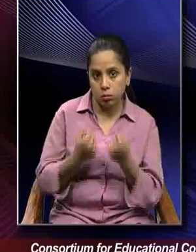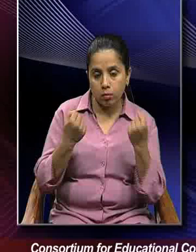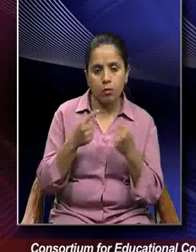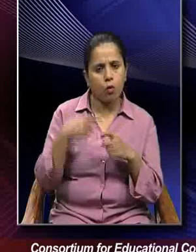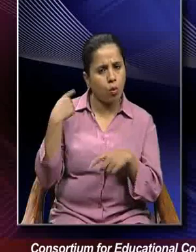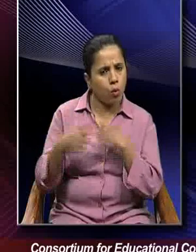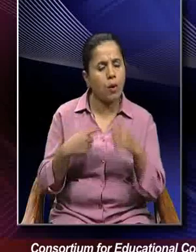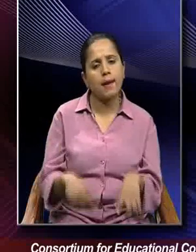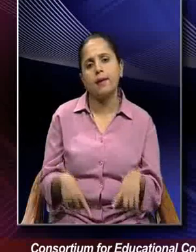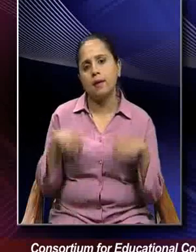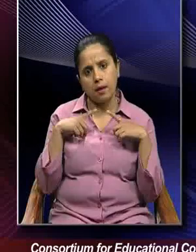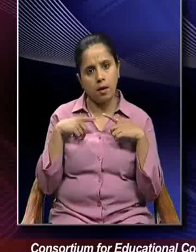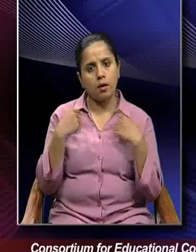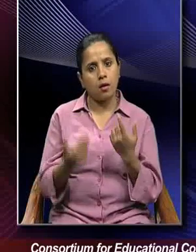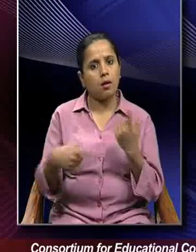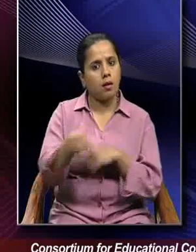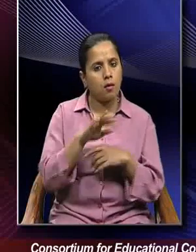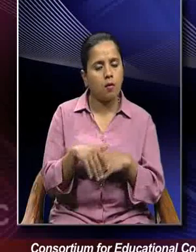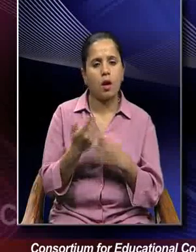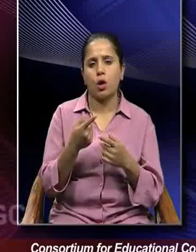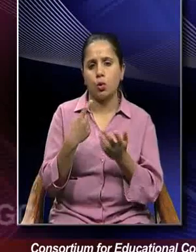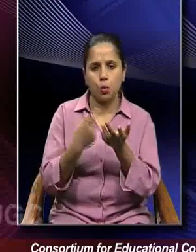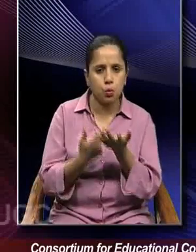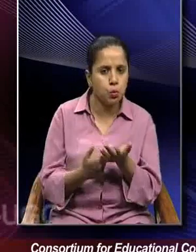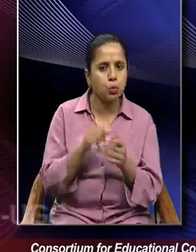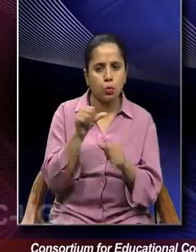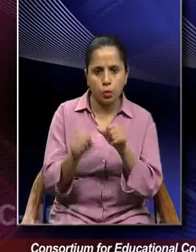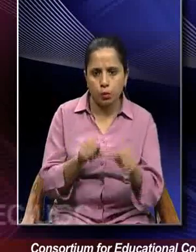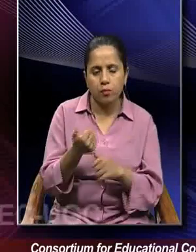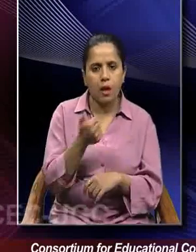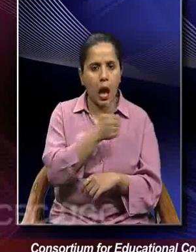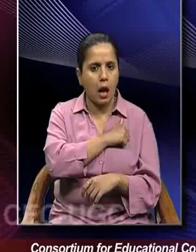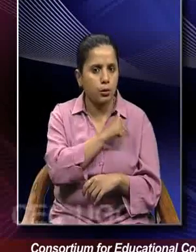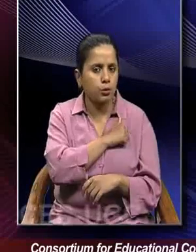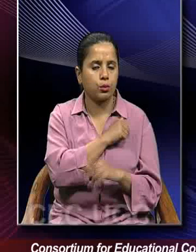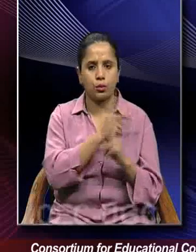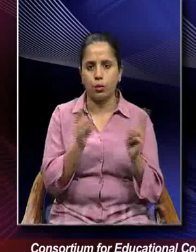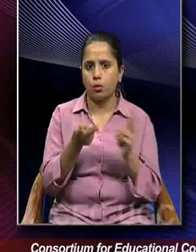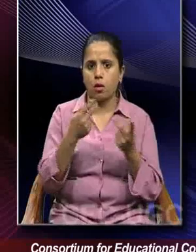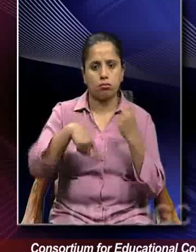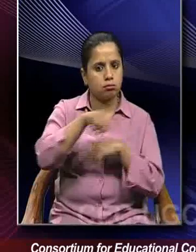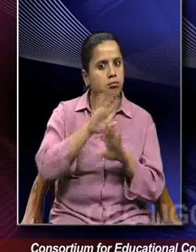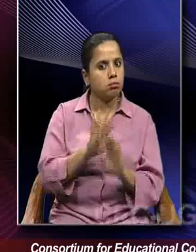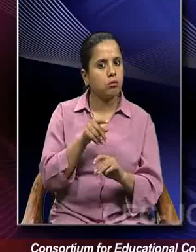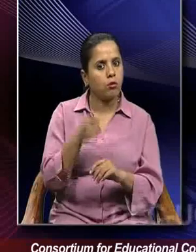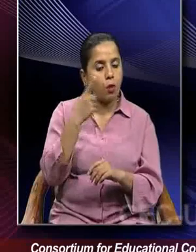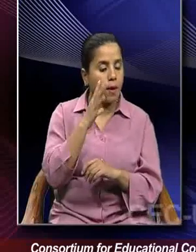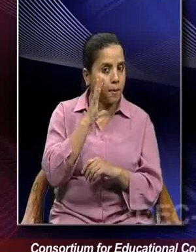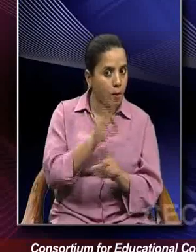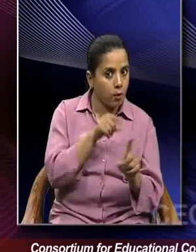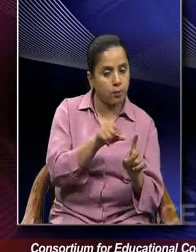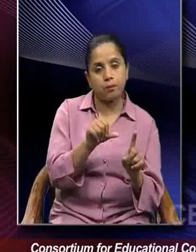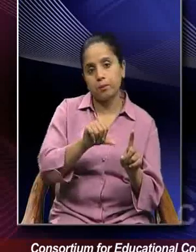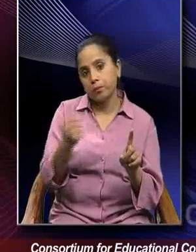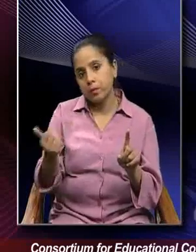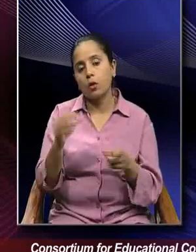everyday life is filled with routines, social roles, and attitudes that are internalized from significant others in the